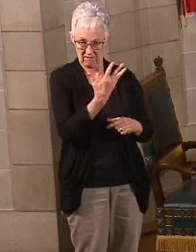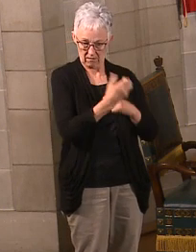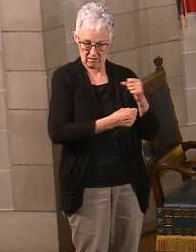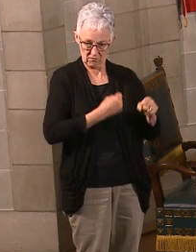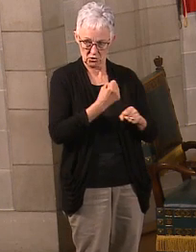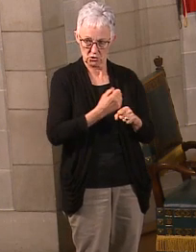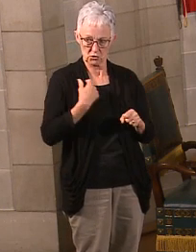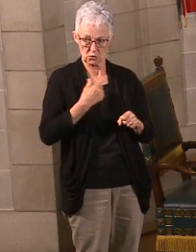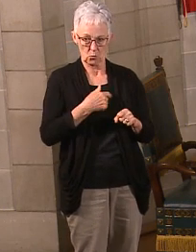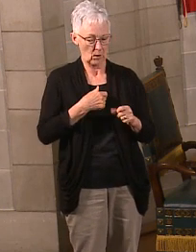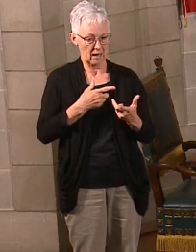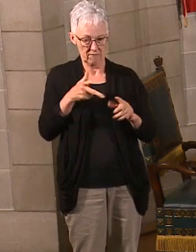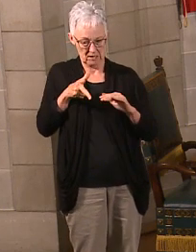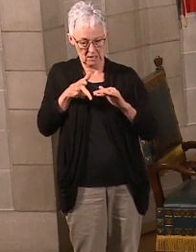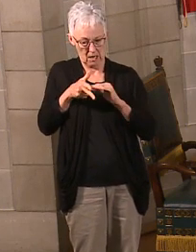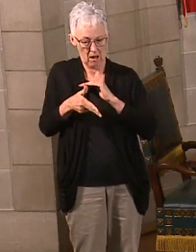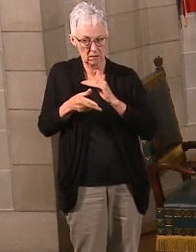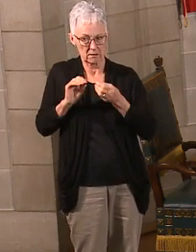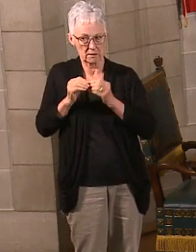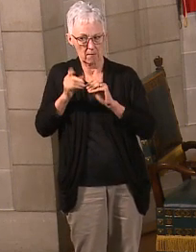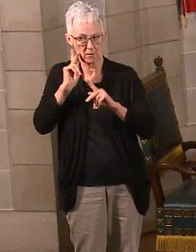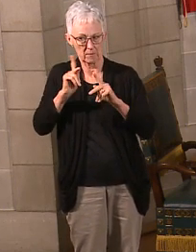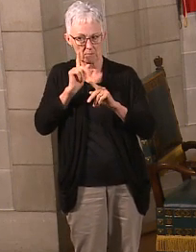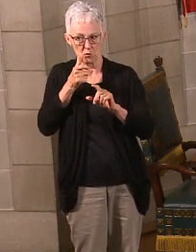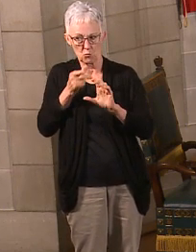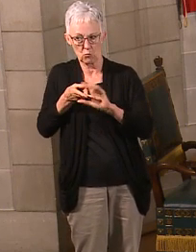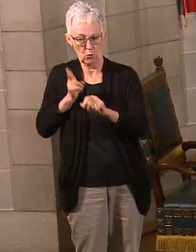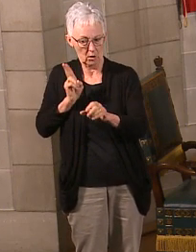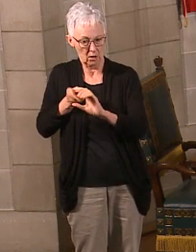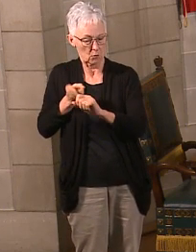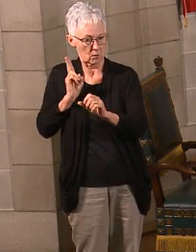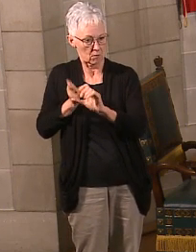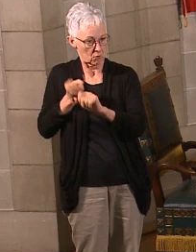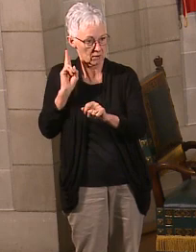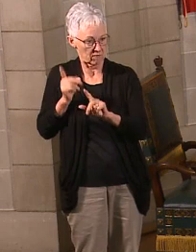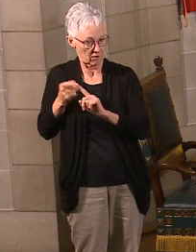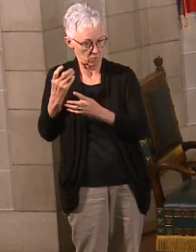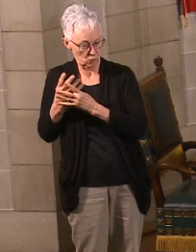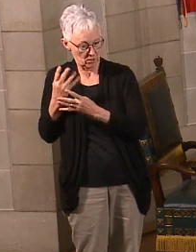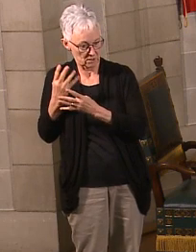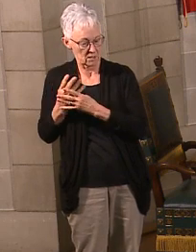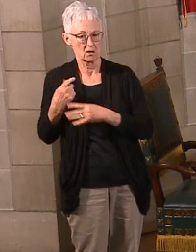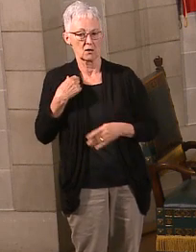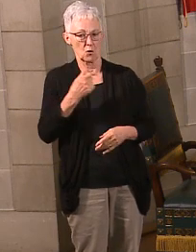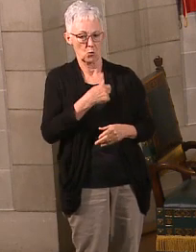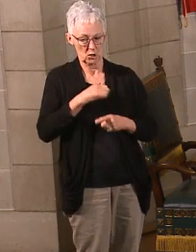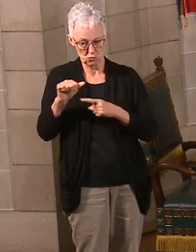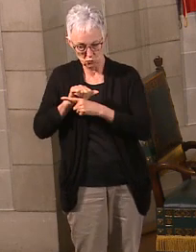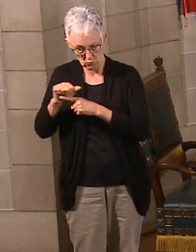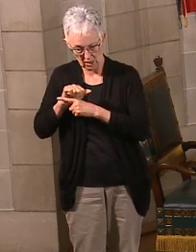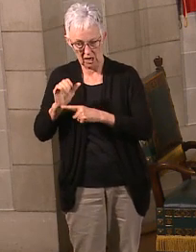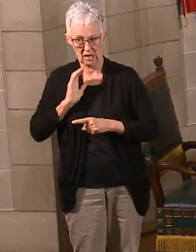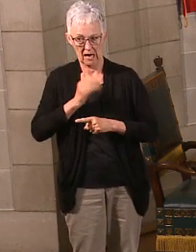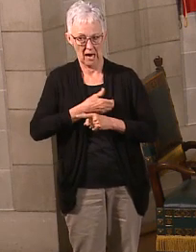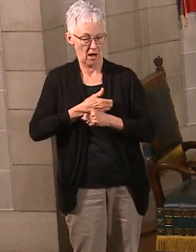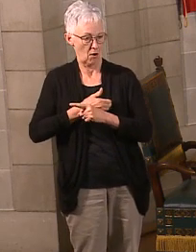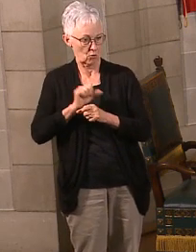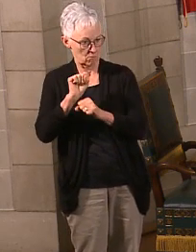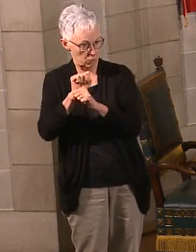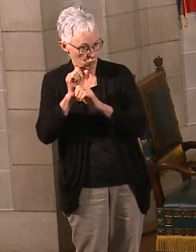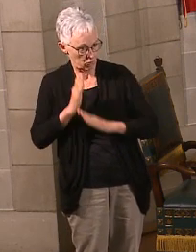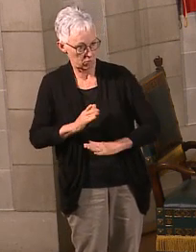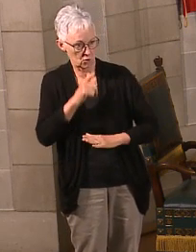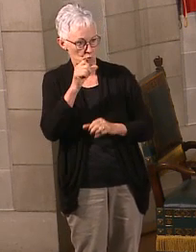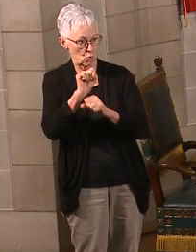wages, decreased violence against staff, implemented leadership training and staff engagement, and a staff engagement partnership with Gallup.